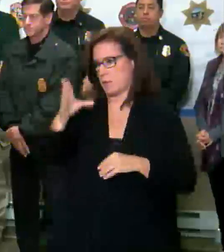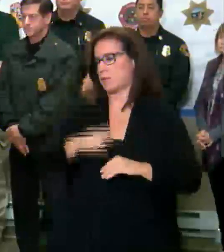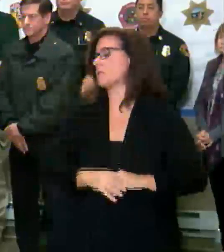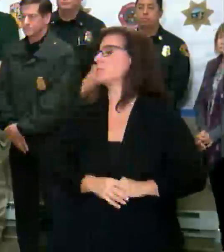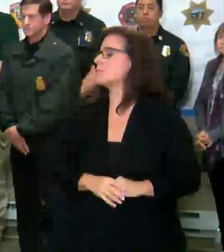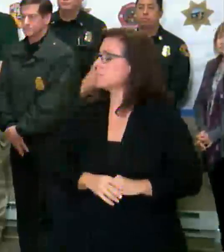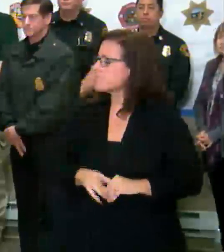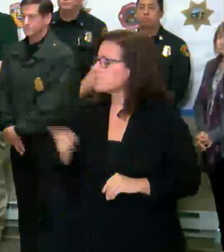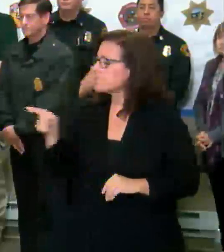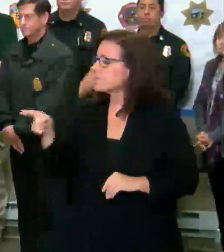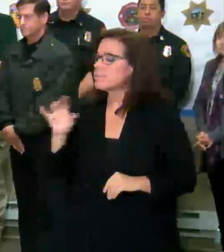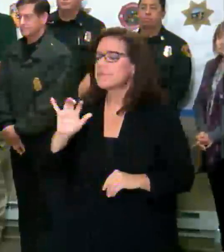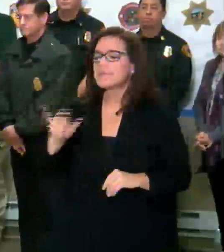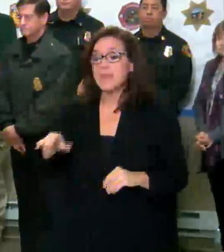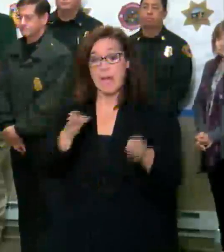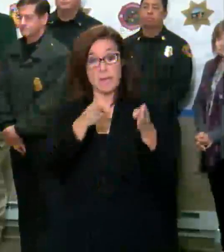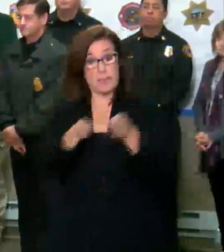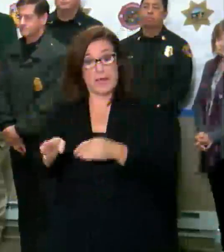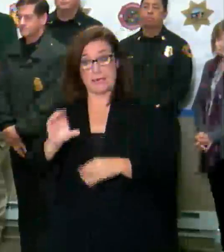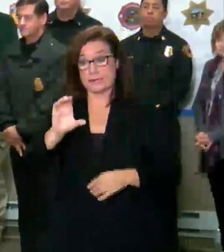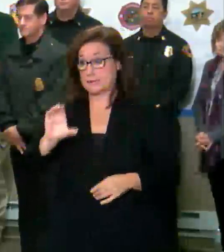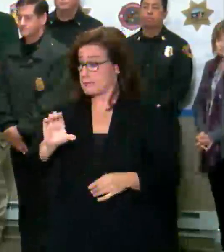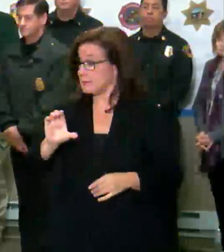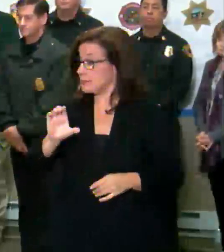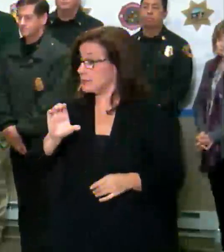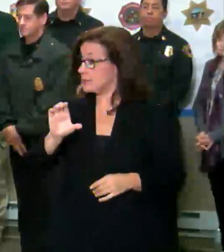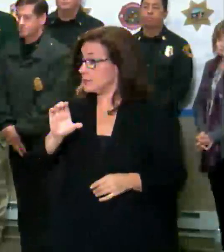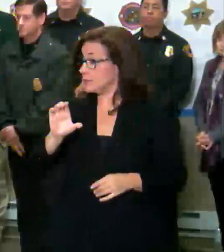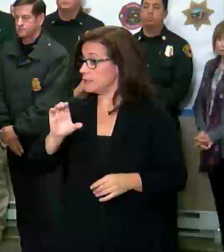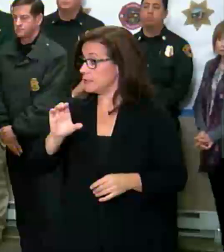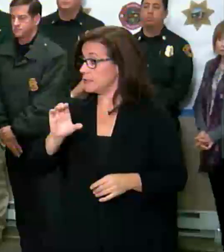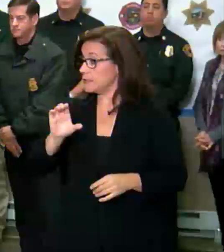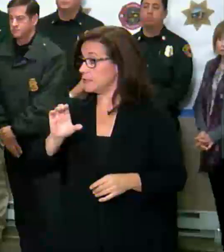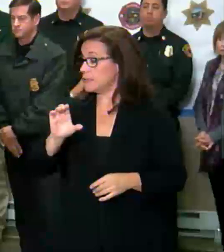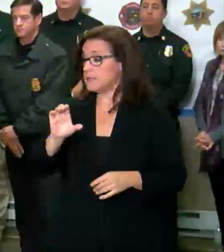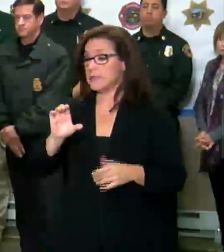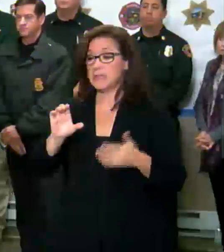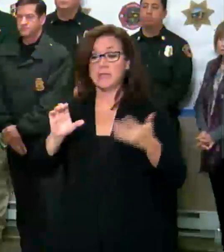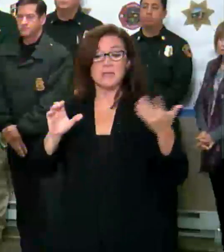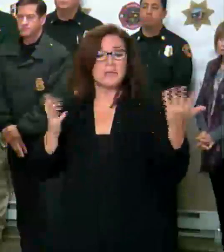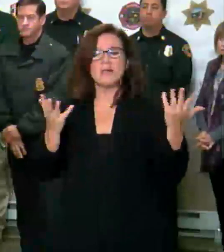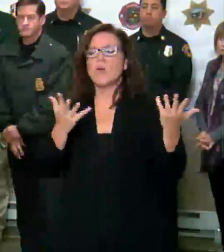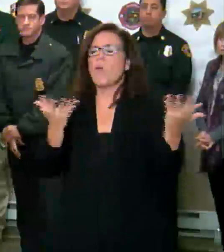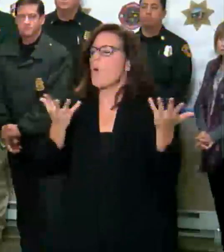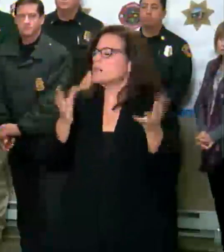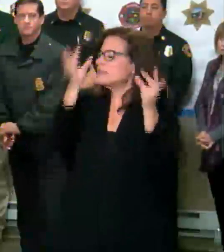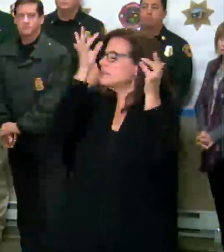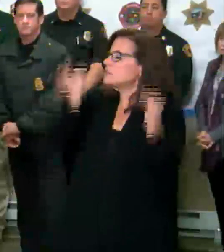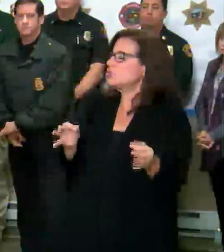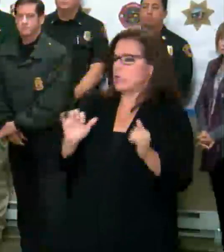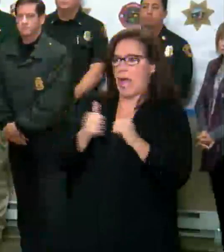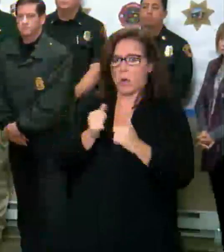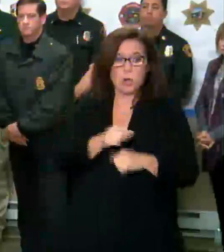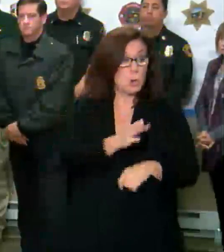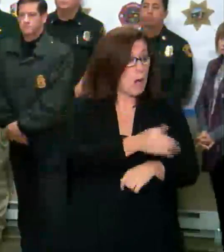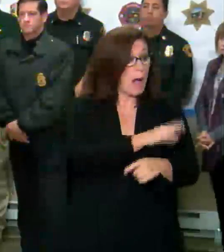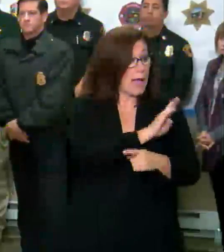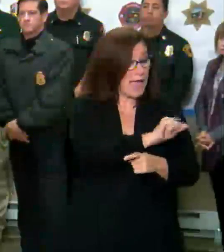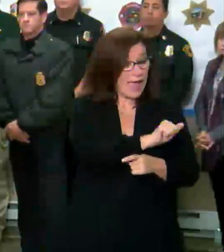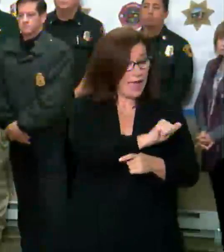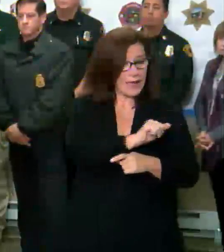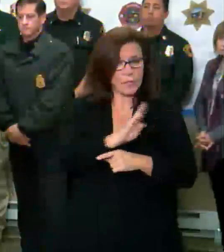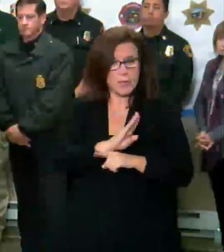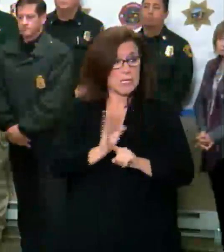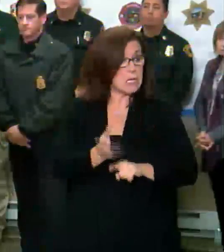like, is there a red line that you say, okay, we're going to go ahead and move with Plan C in this? It's a subjective line. It'll be based on the subject